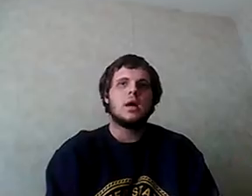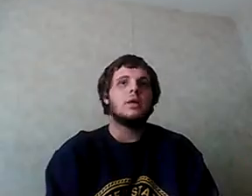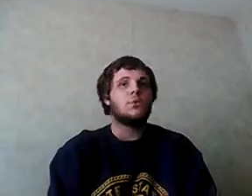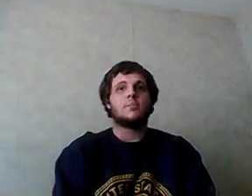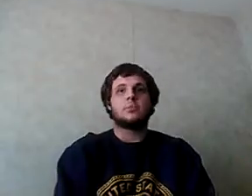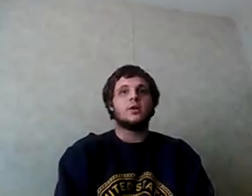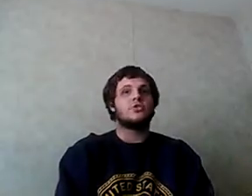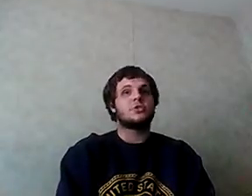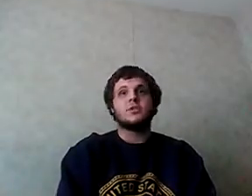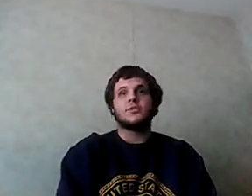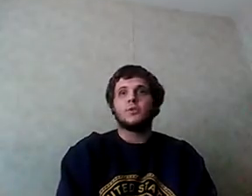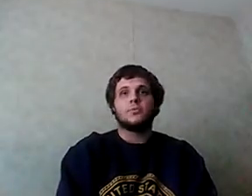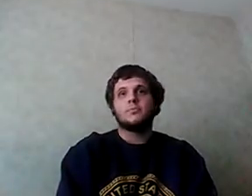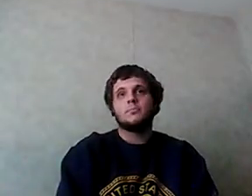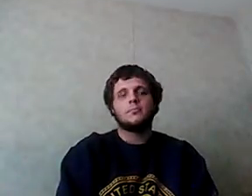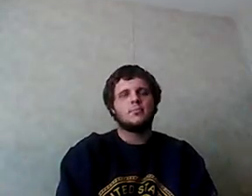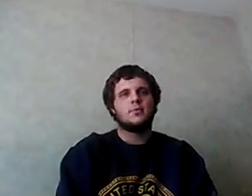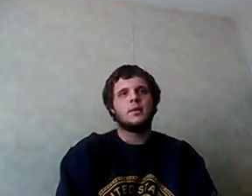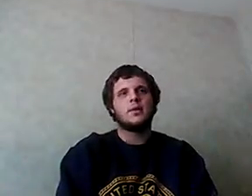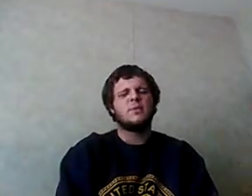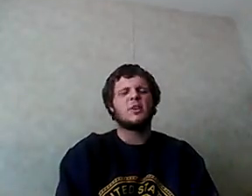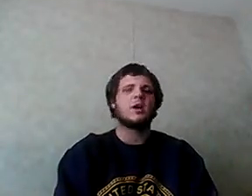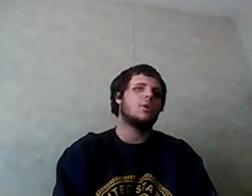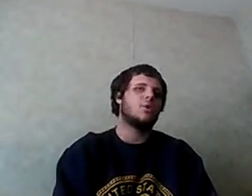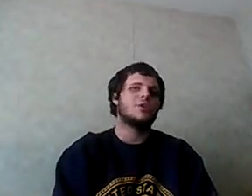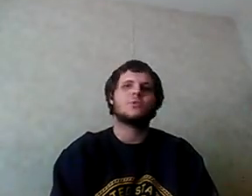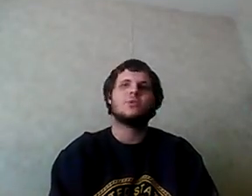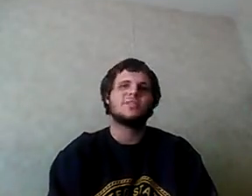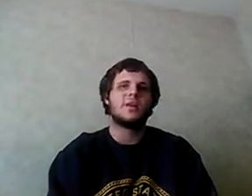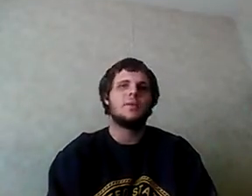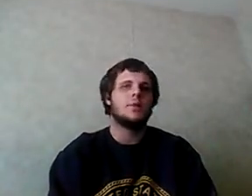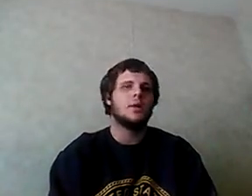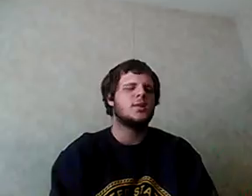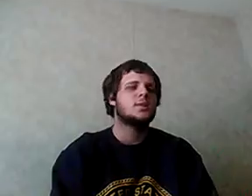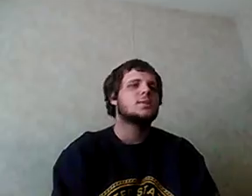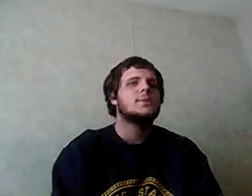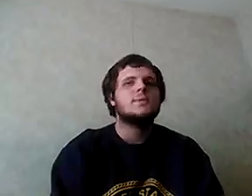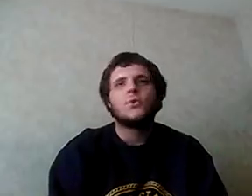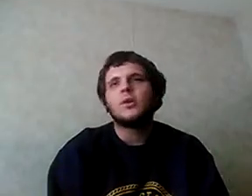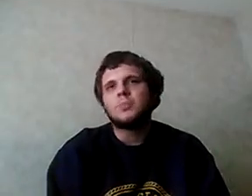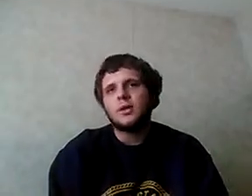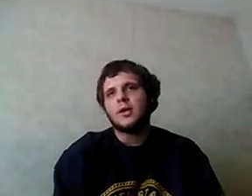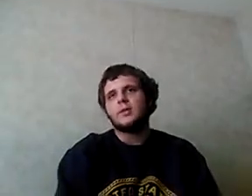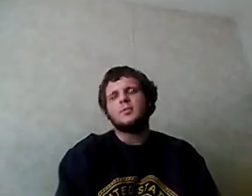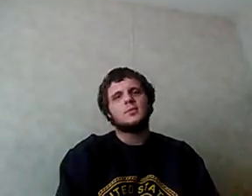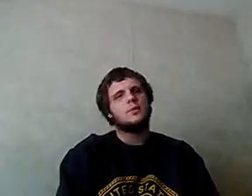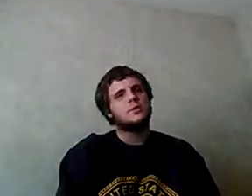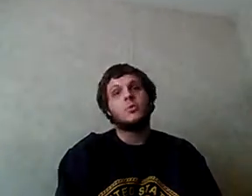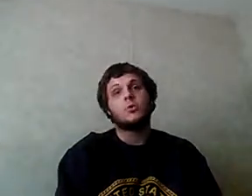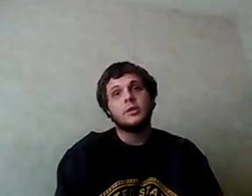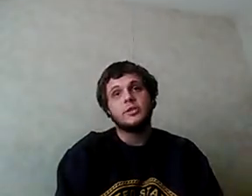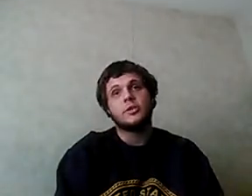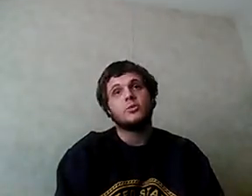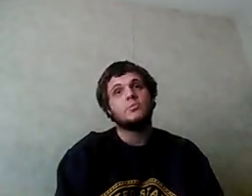yeah, free-to-play is just easier. Like, I forgot what I was going to say, but free-to-play is more easier